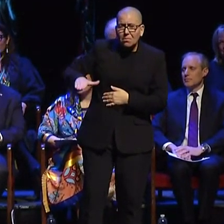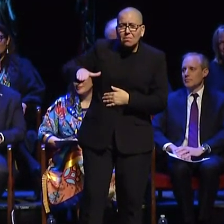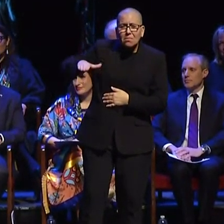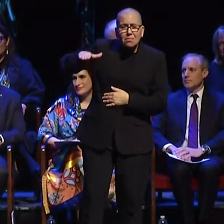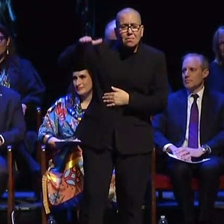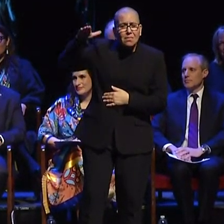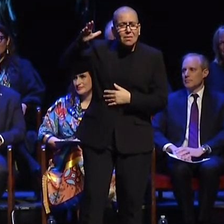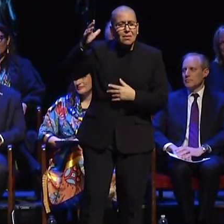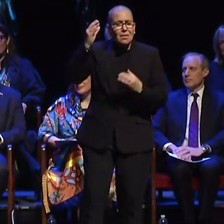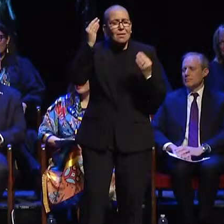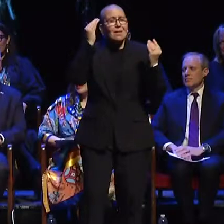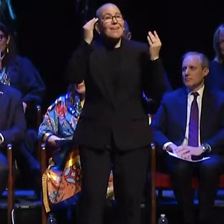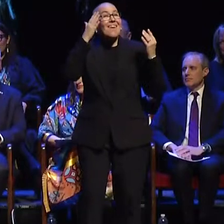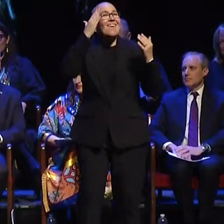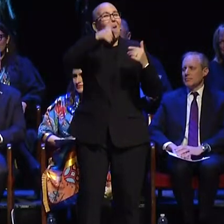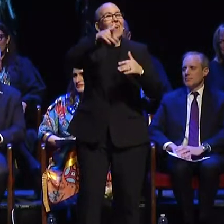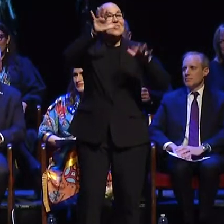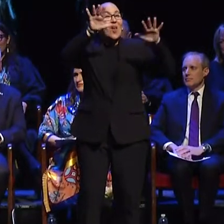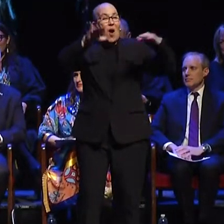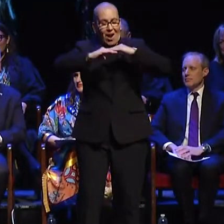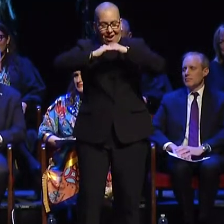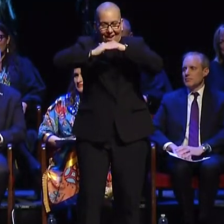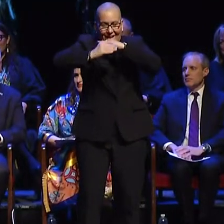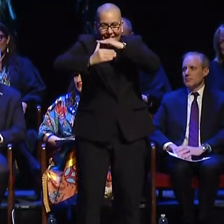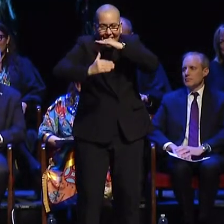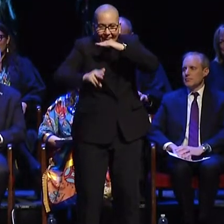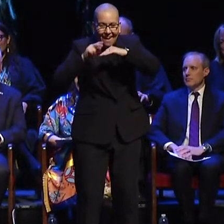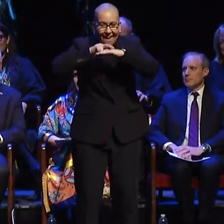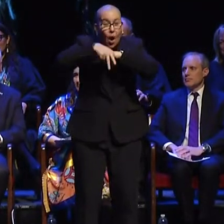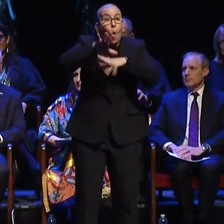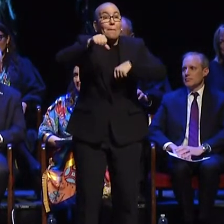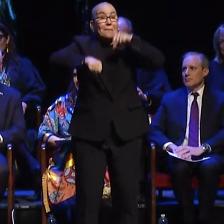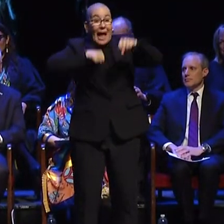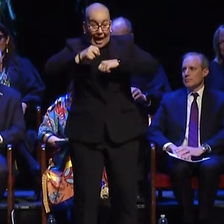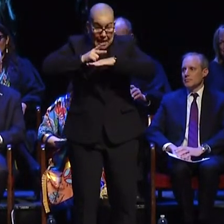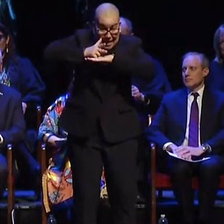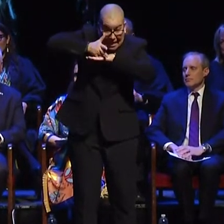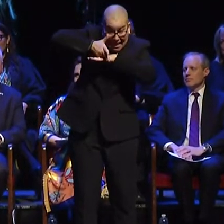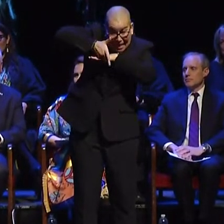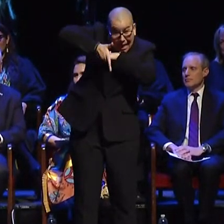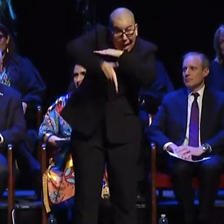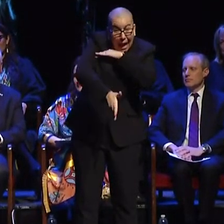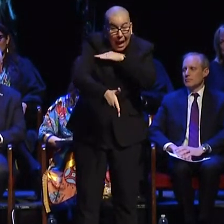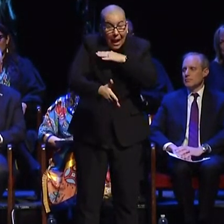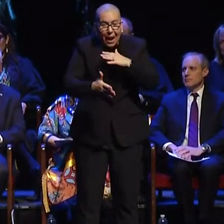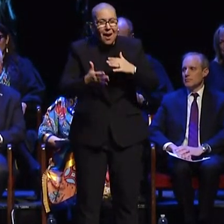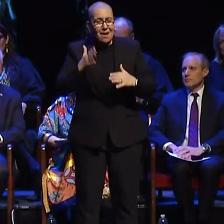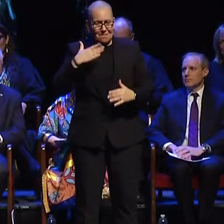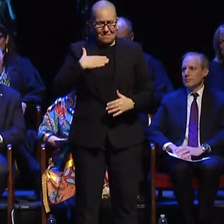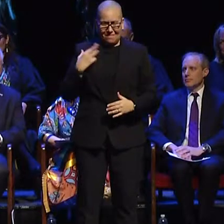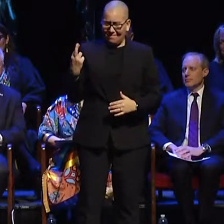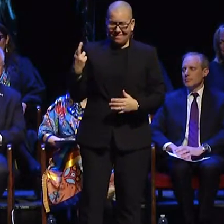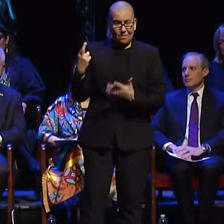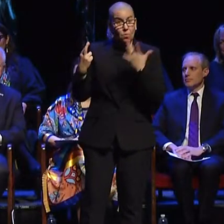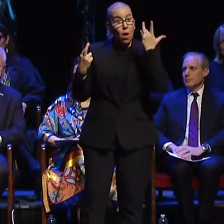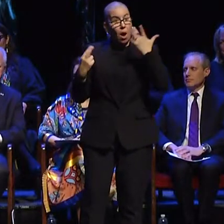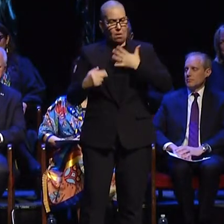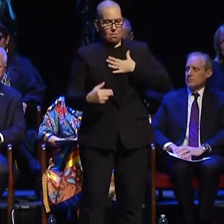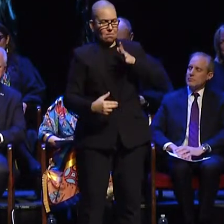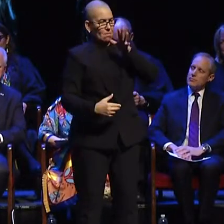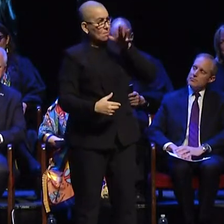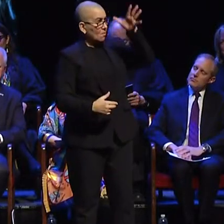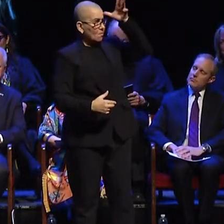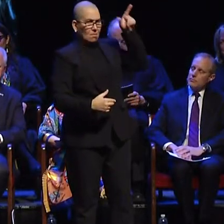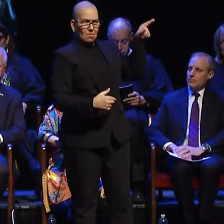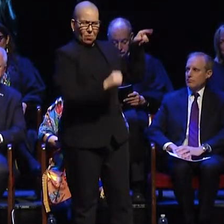front of my house on my bike with my best friend. And I could do that all because my mom and my dad worked with the township to